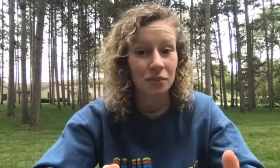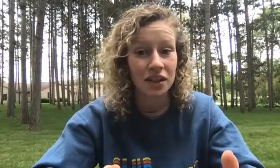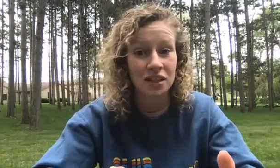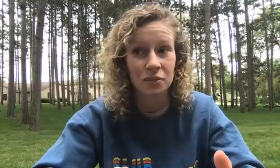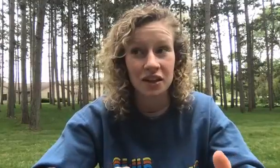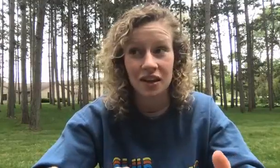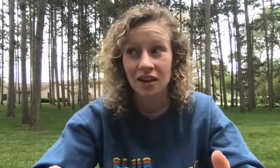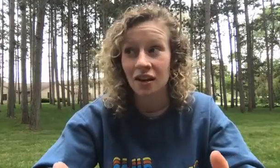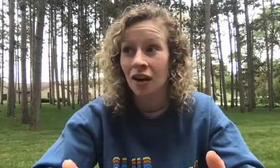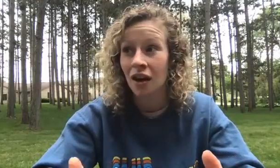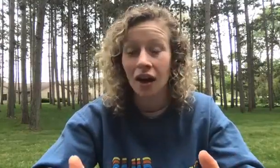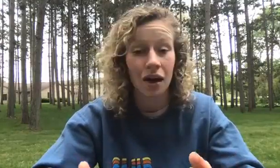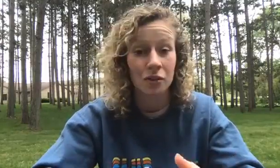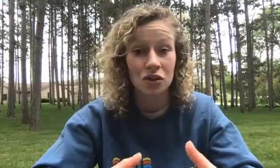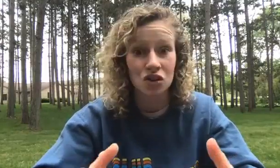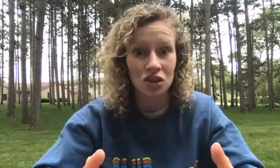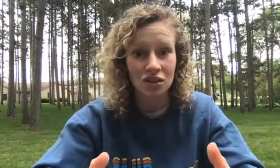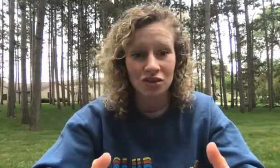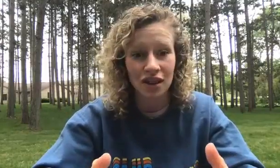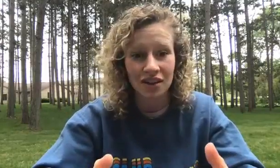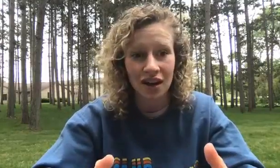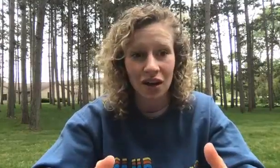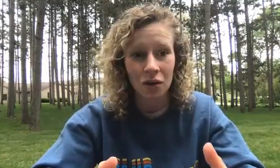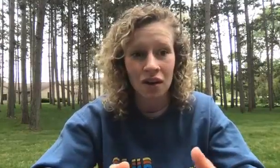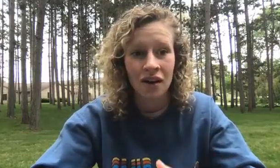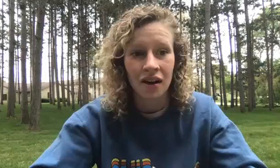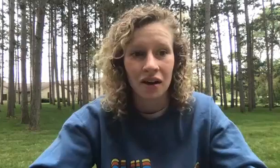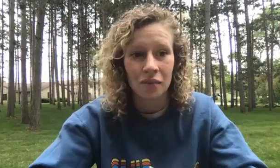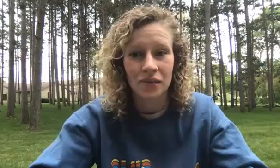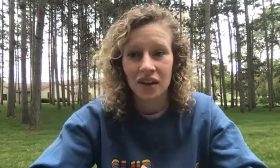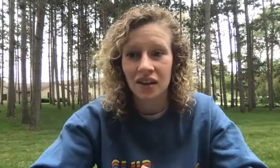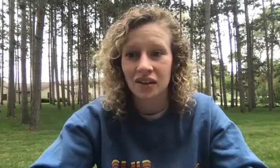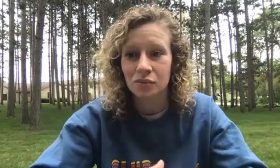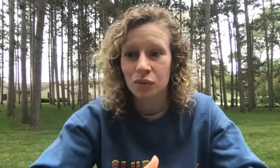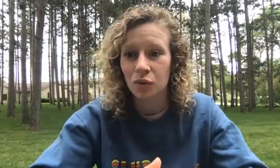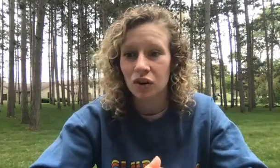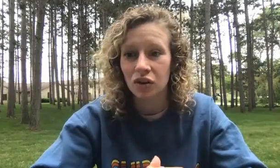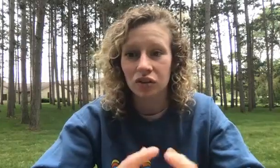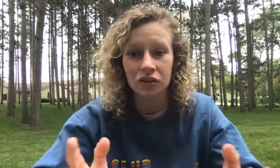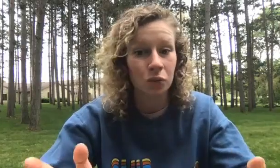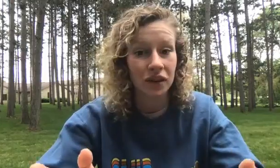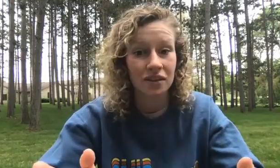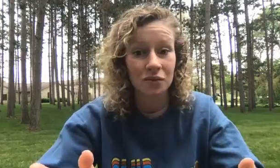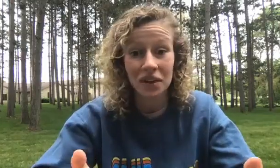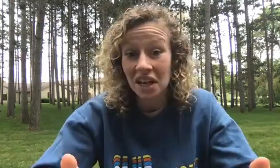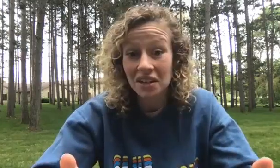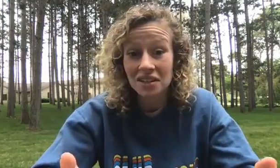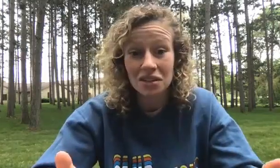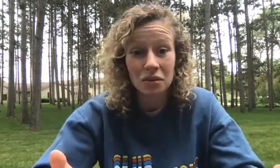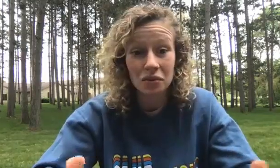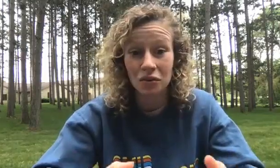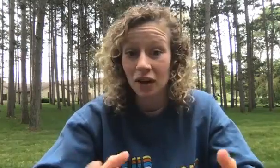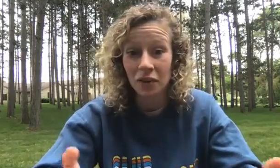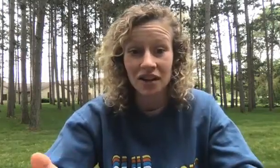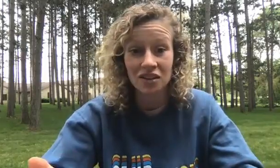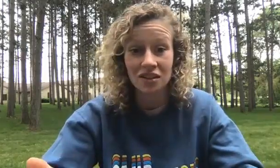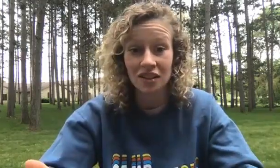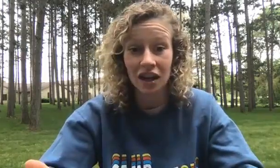that's being constructed right now. And Memorial Weekend is the great way to kind of